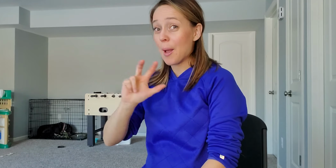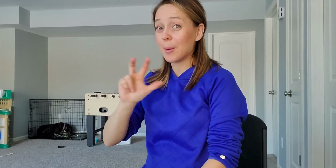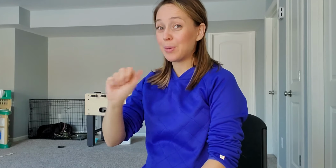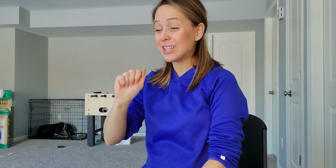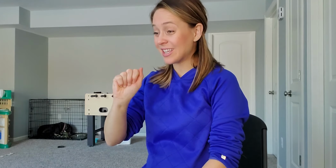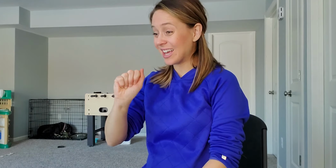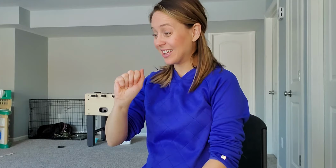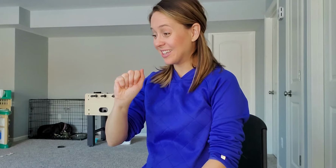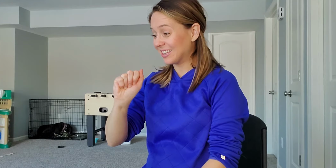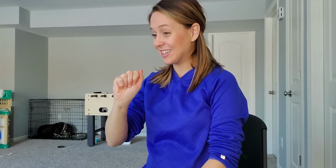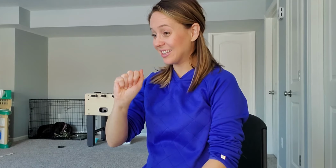pizza.